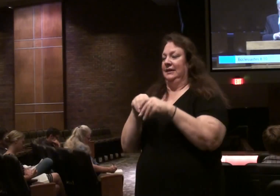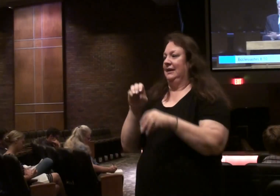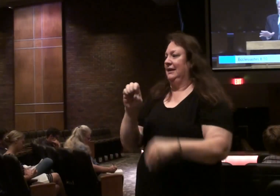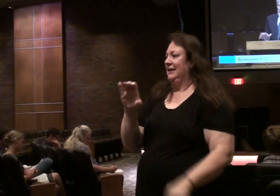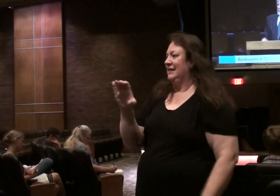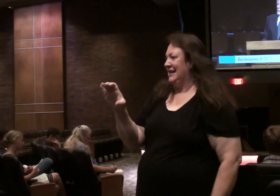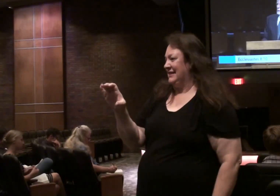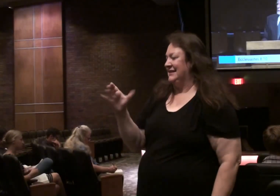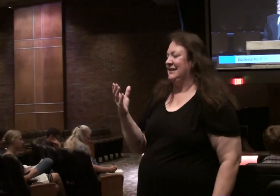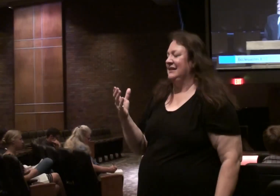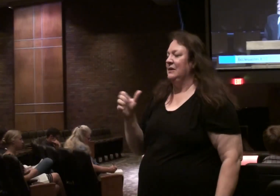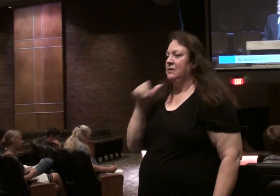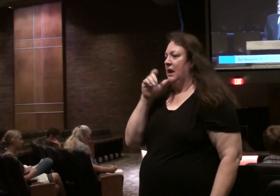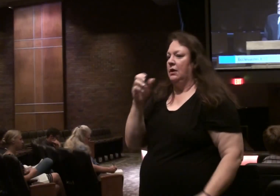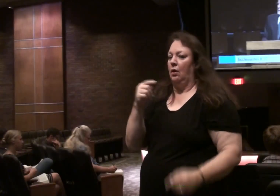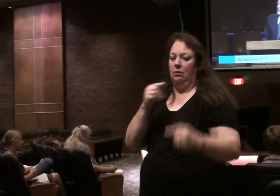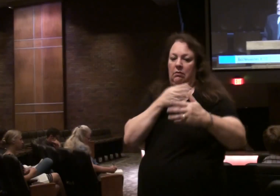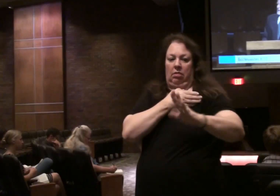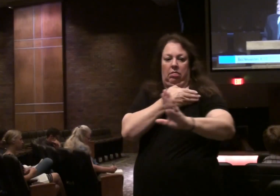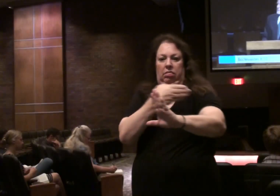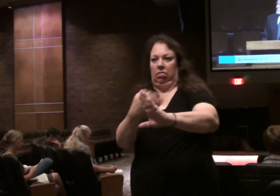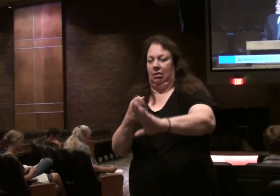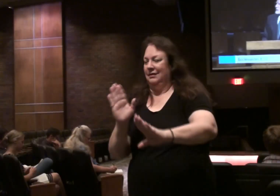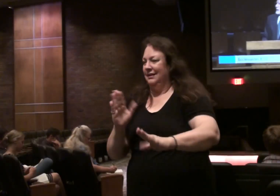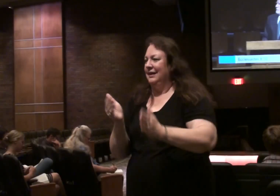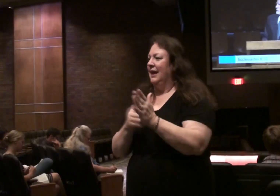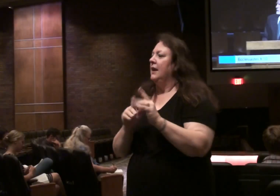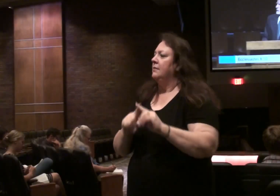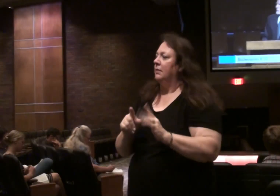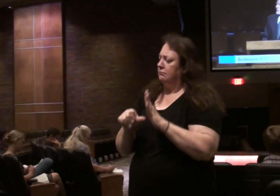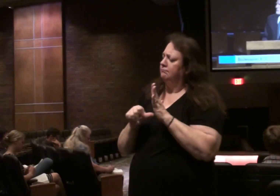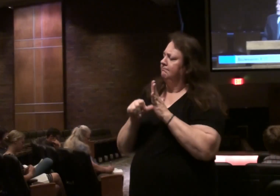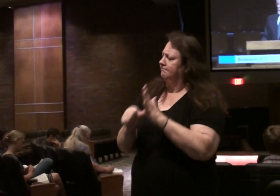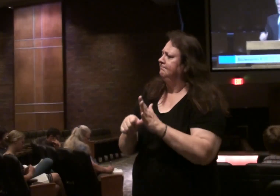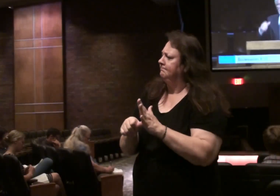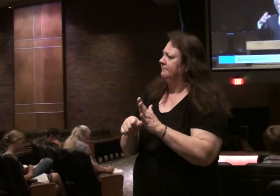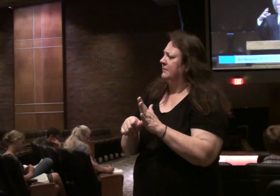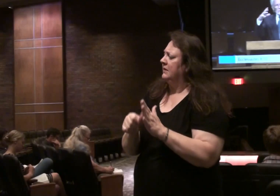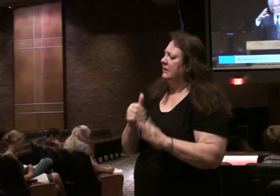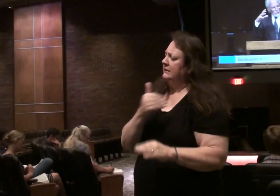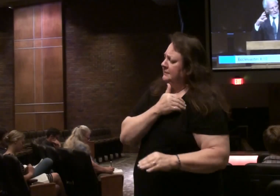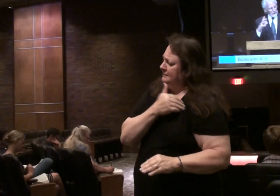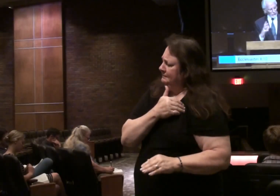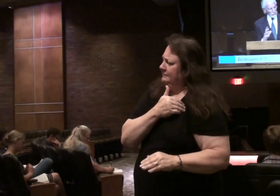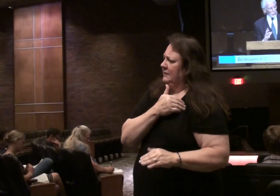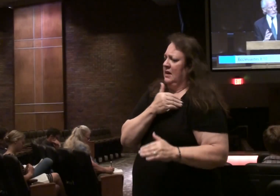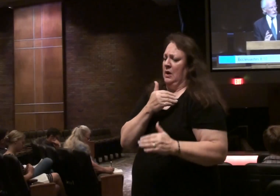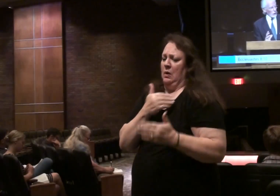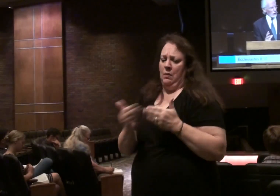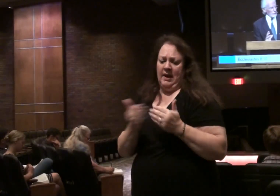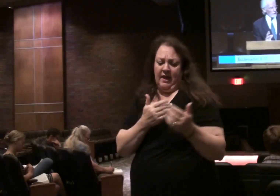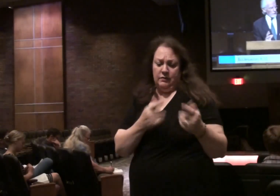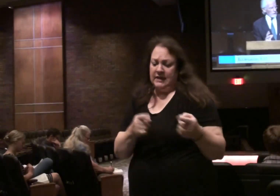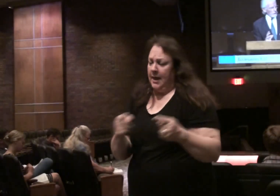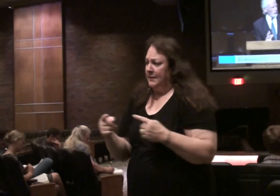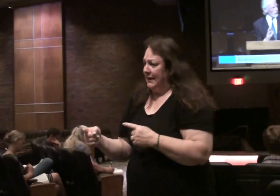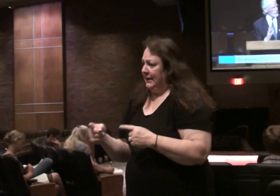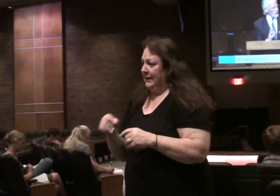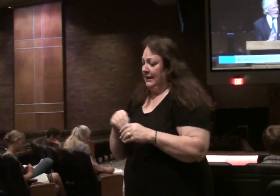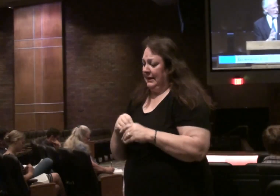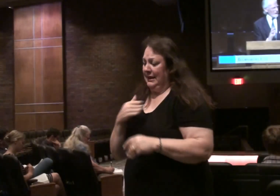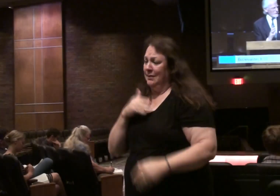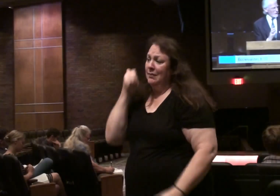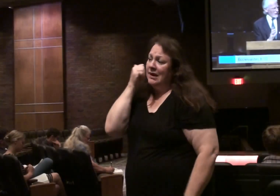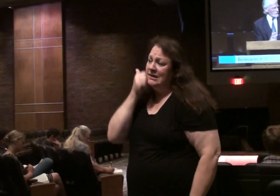Ecclesiastes. We're not going to go back and look at them, but it's an emphasis, a reminder that whatever is going on in